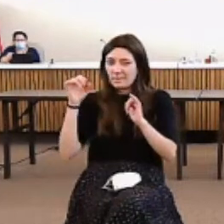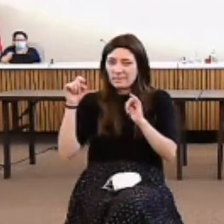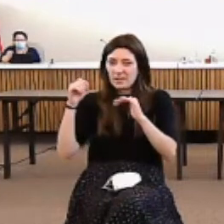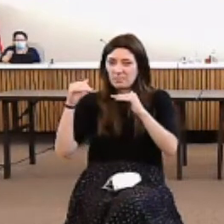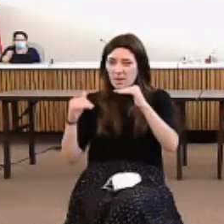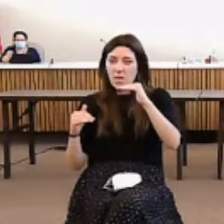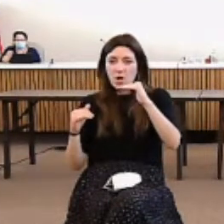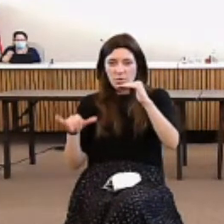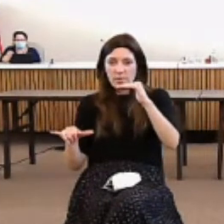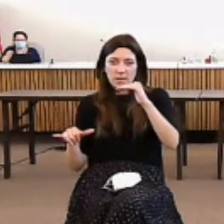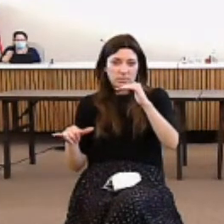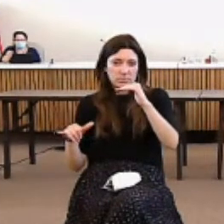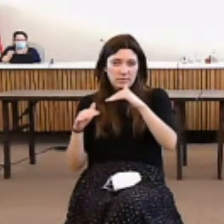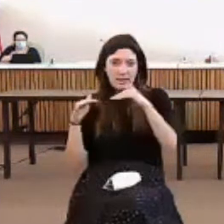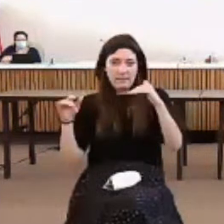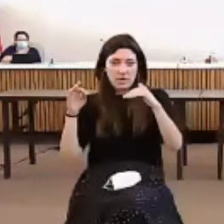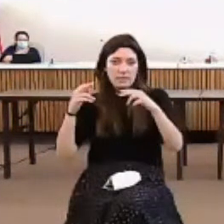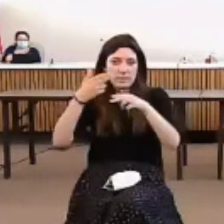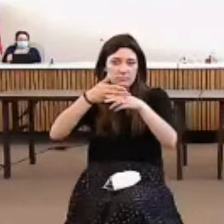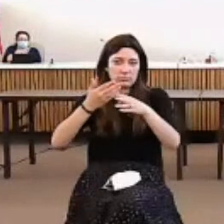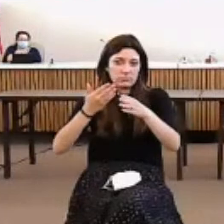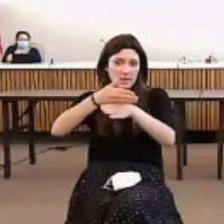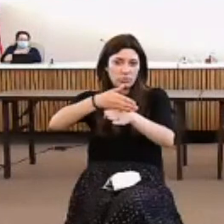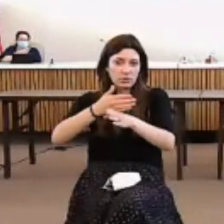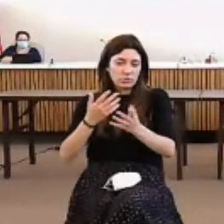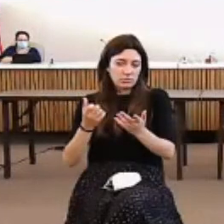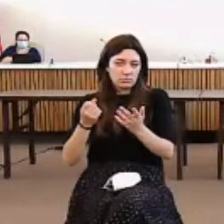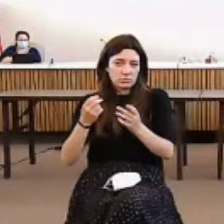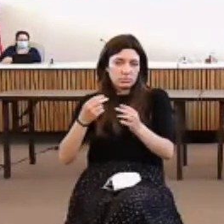the level of the intersection. So